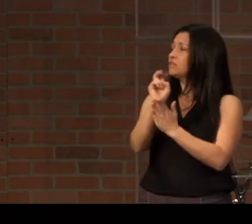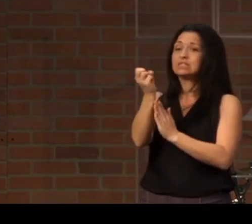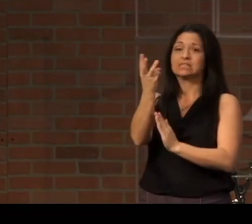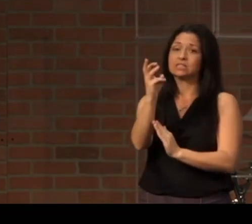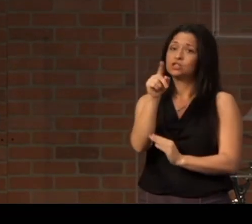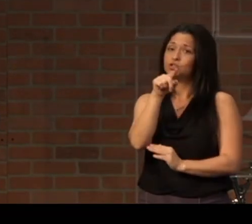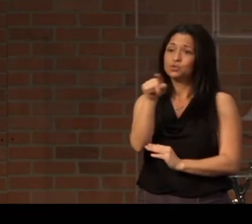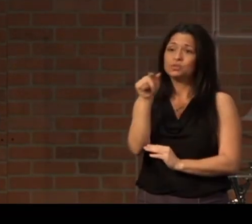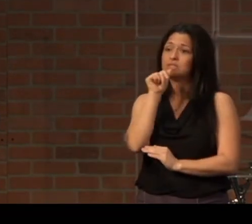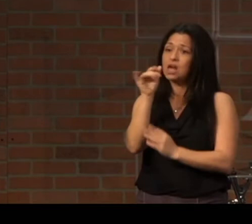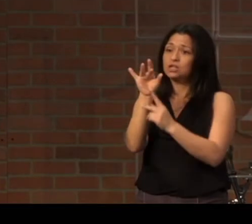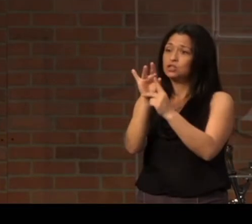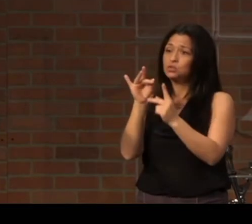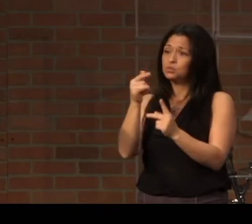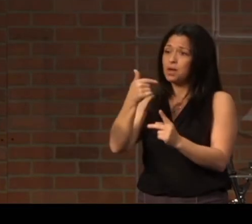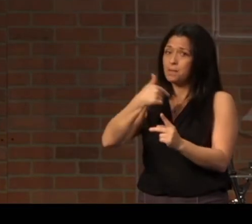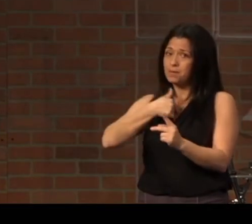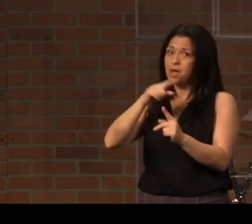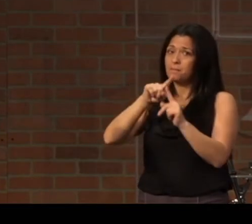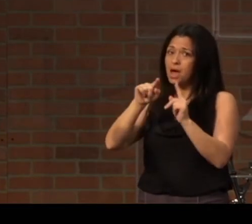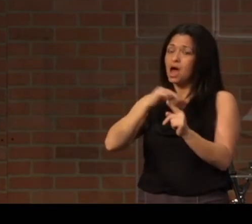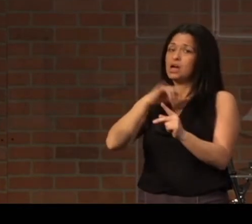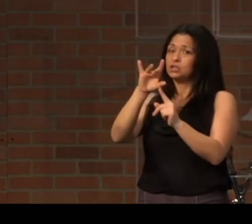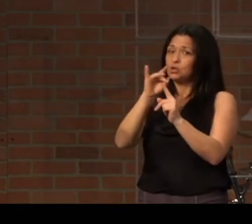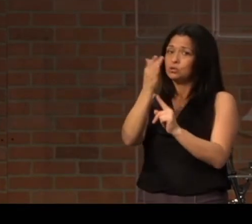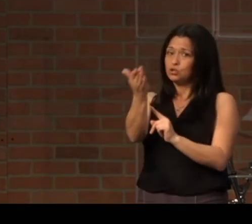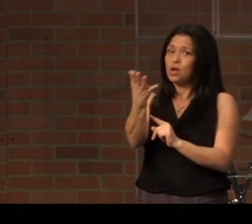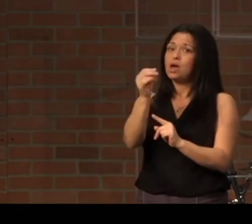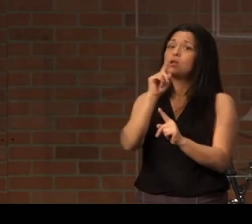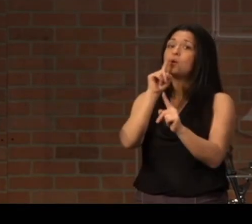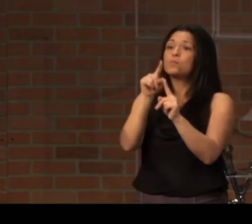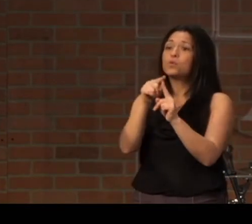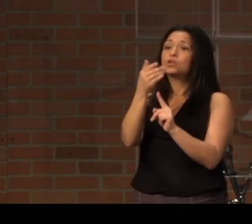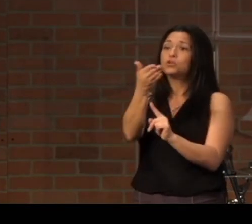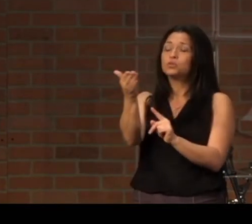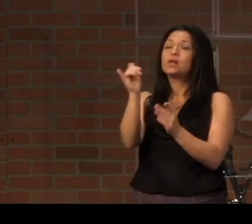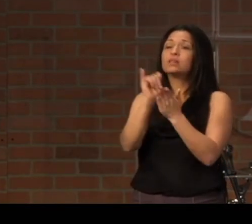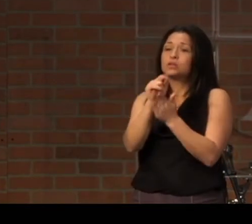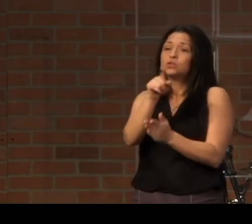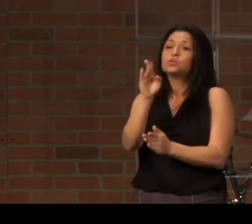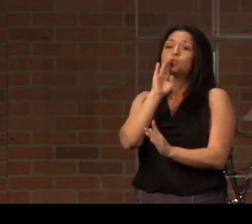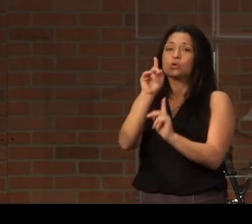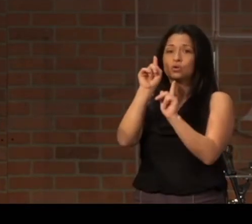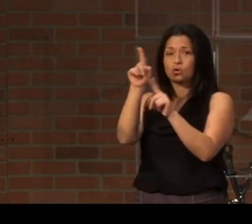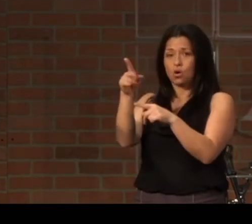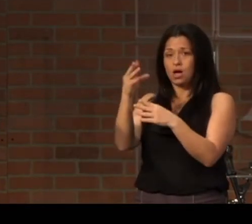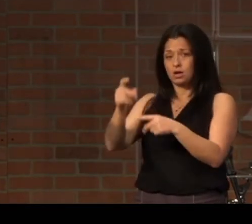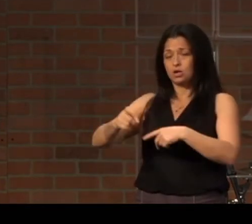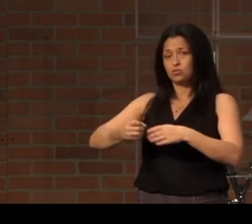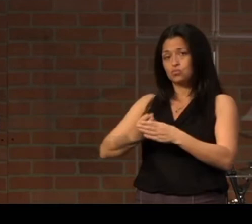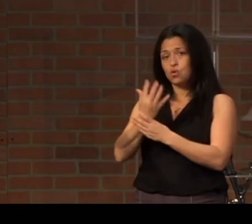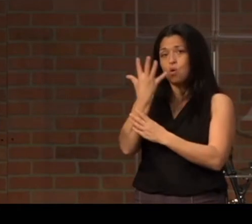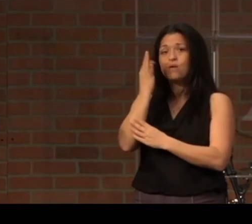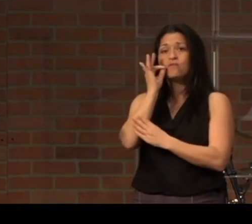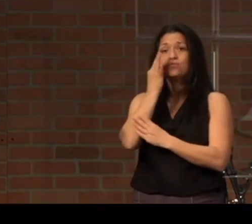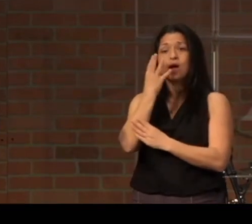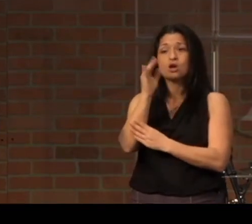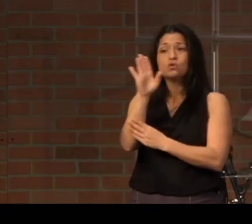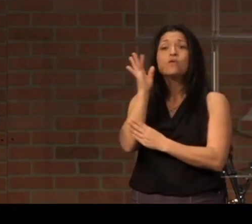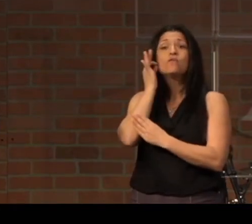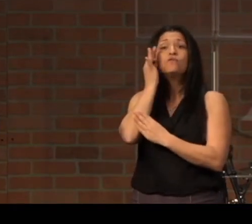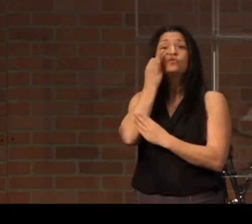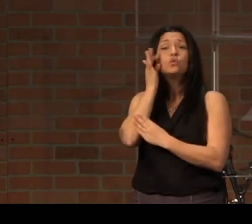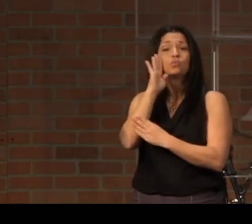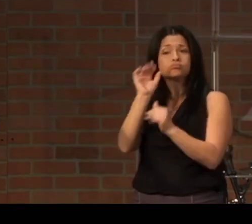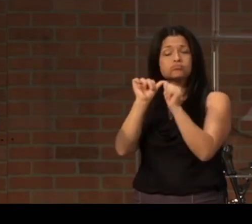you did not choose me, but I chose you and appointed you that you would go and bear fruit and that your fruit would remain,